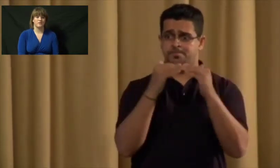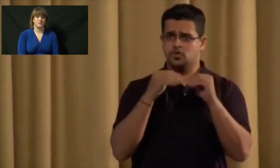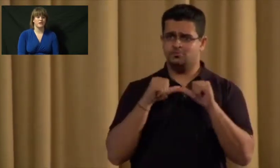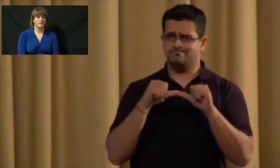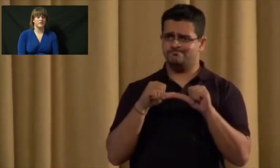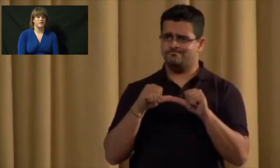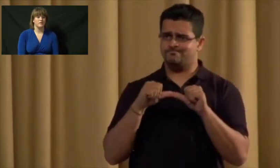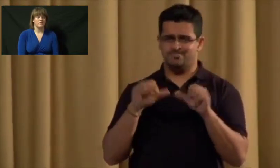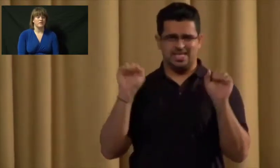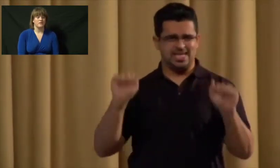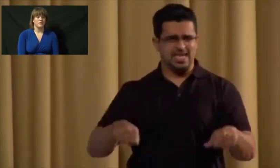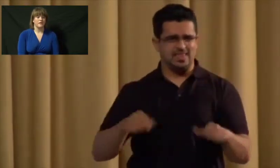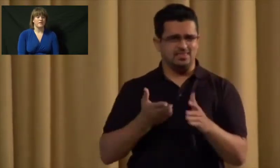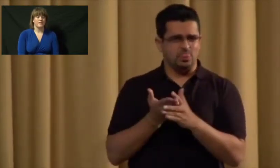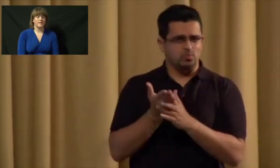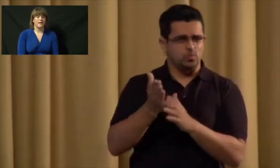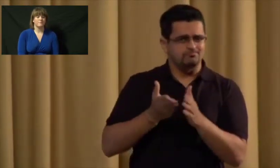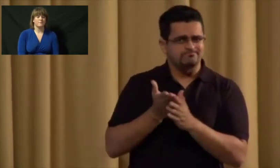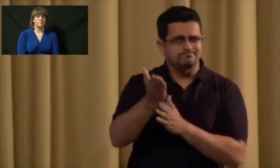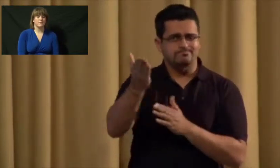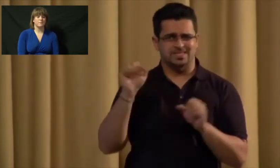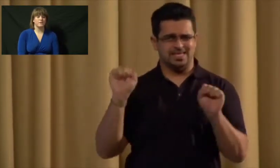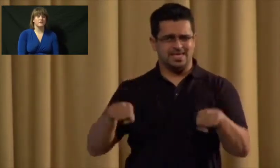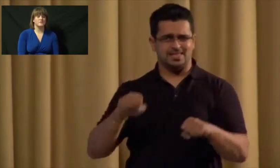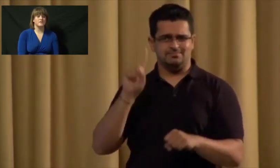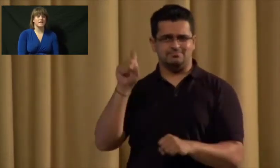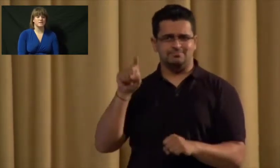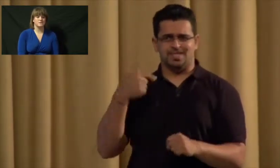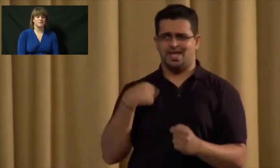or anything like that, but peer-to-peer continues.